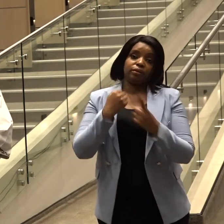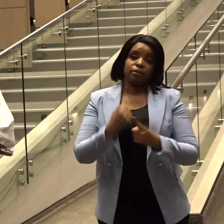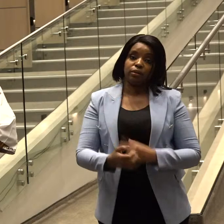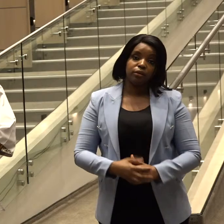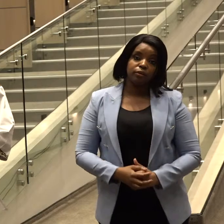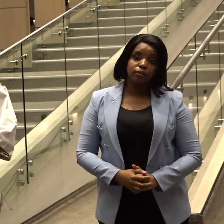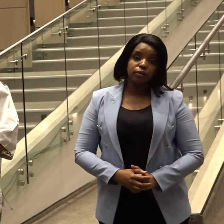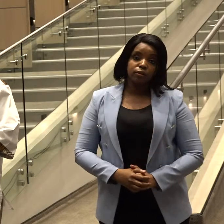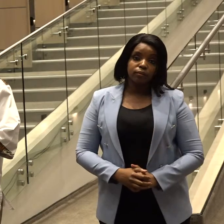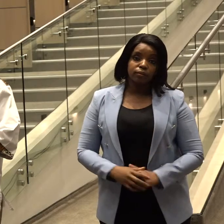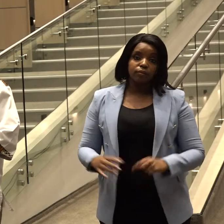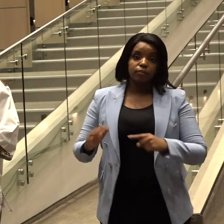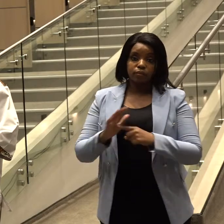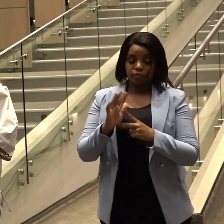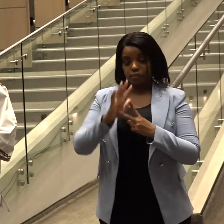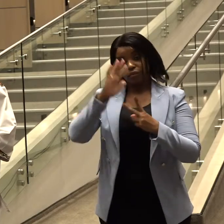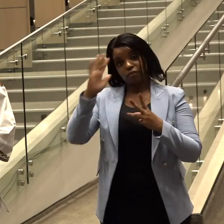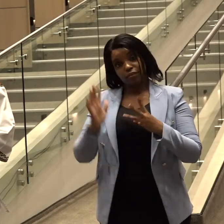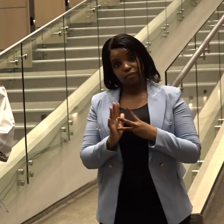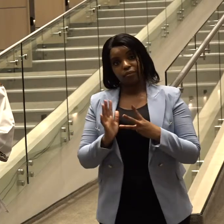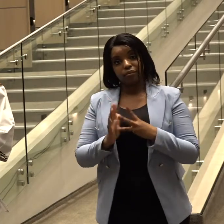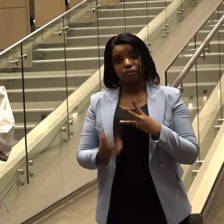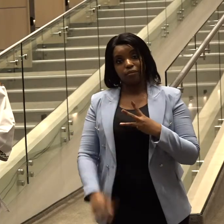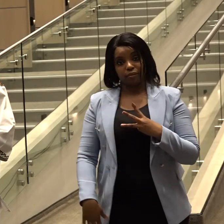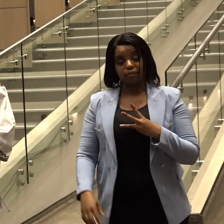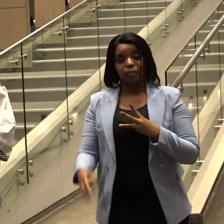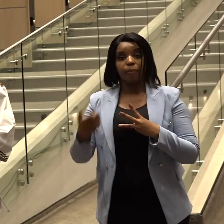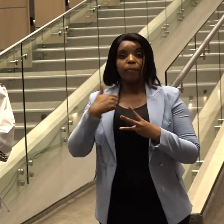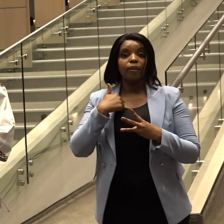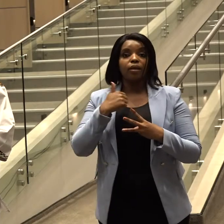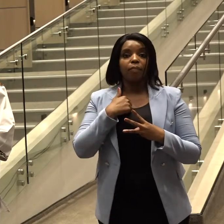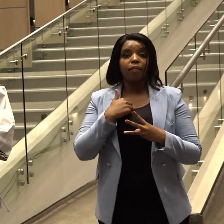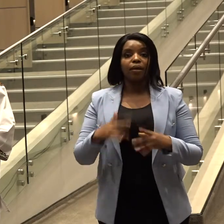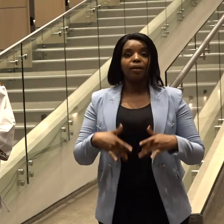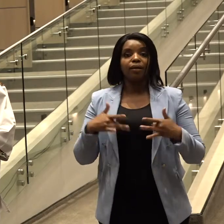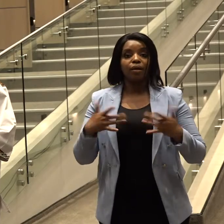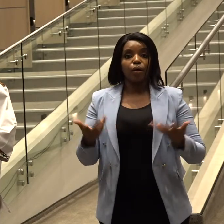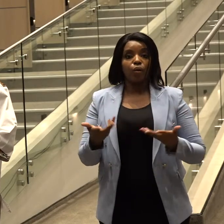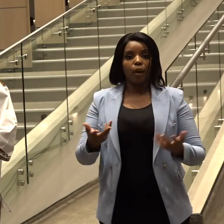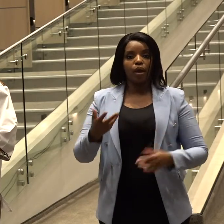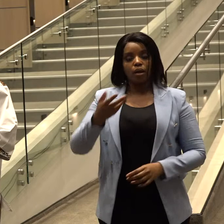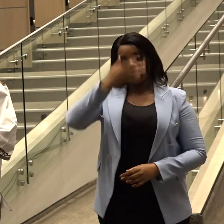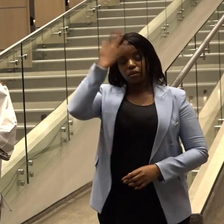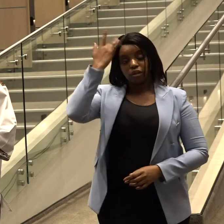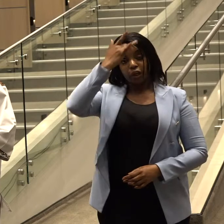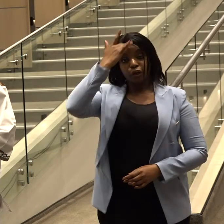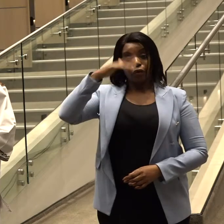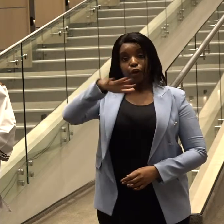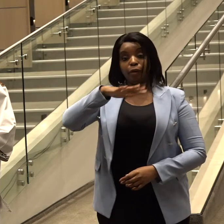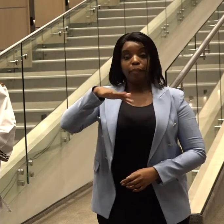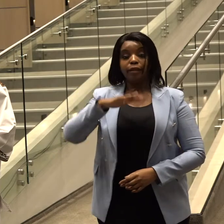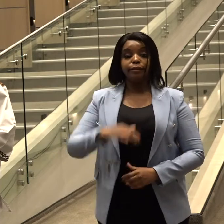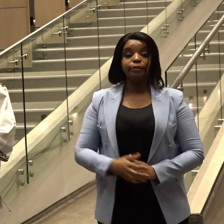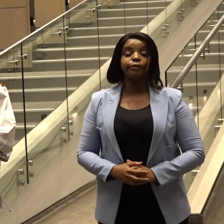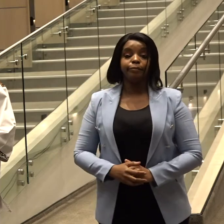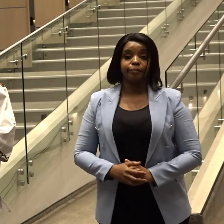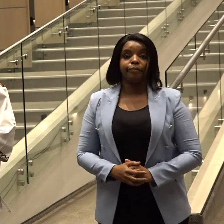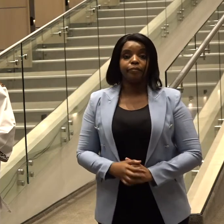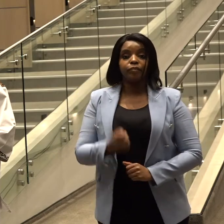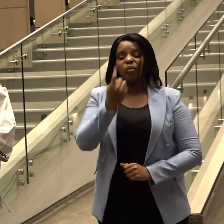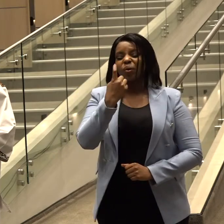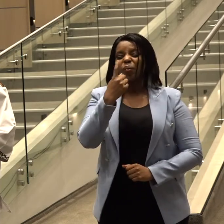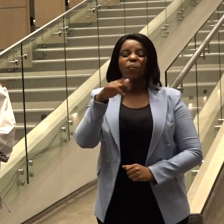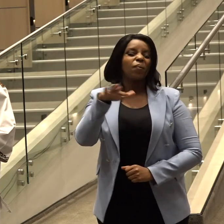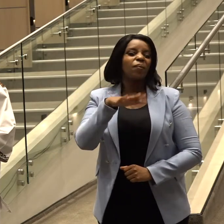definitely I'm staying in Oliver North Boys in Centurion we got only one way of